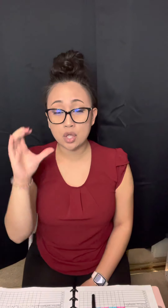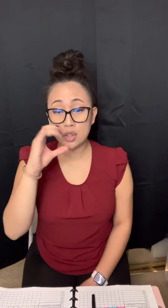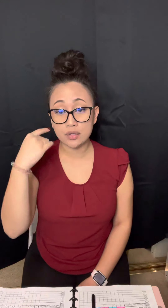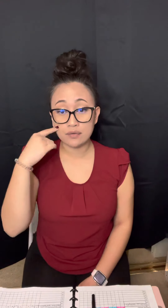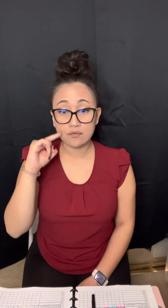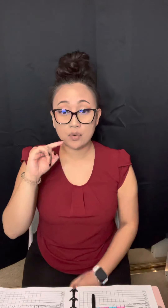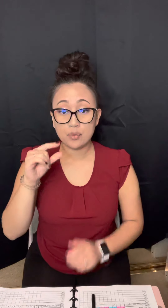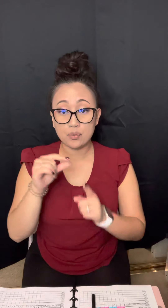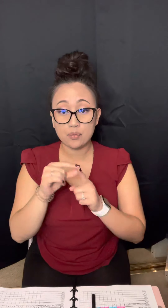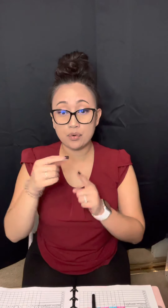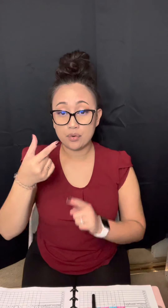go.